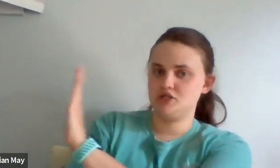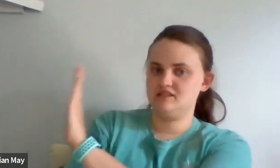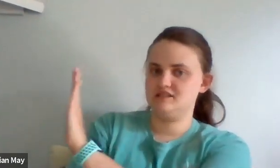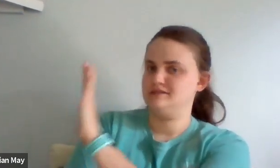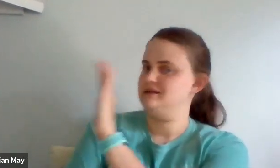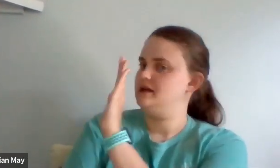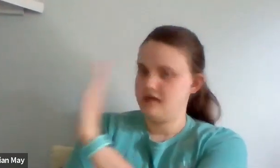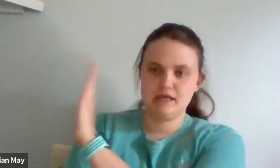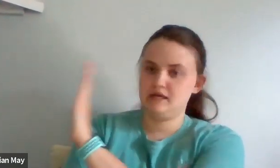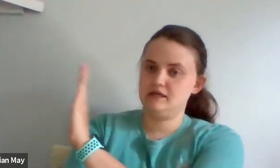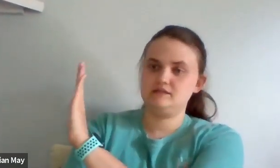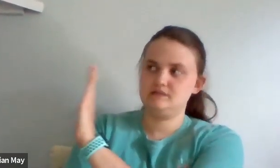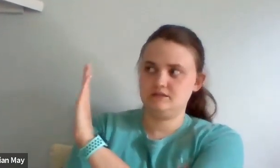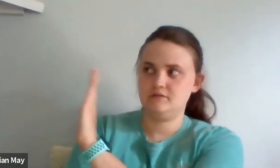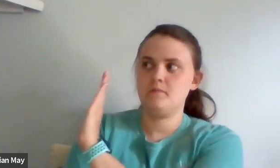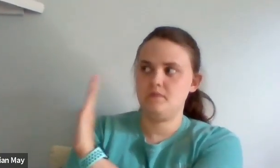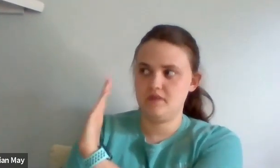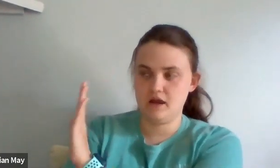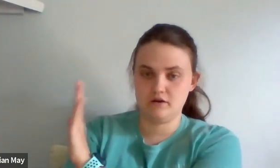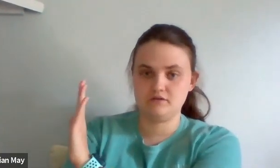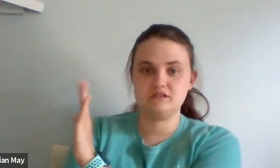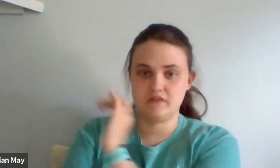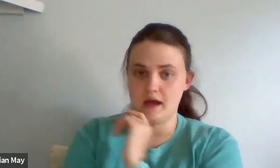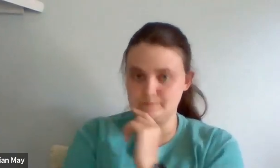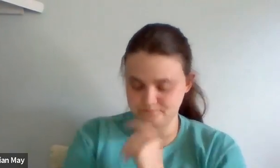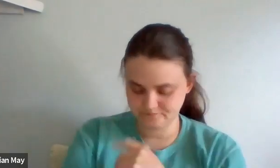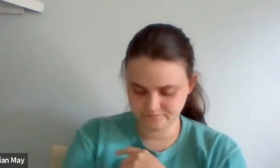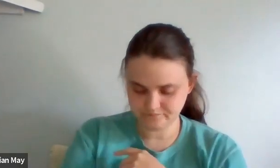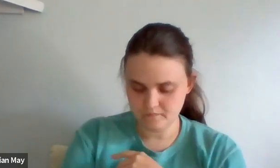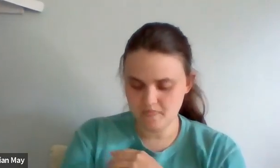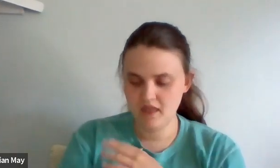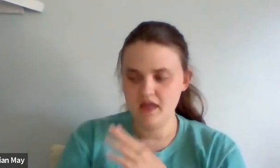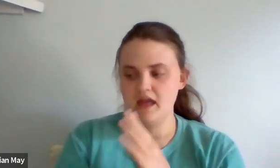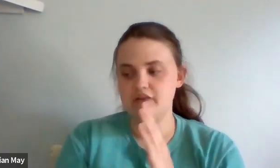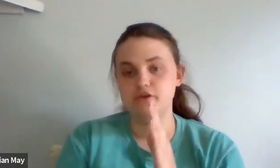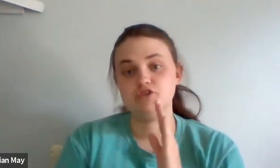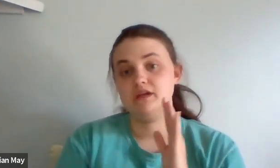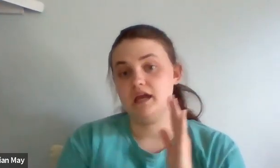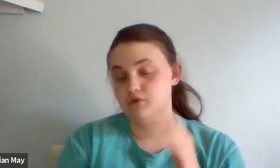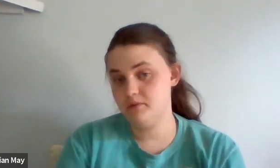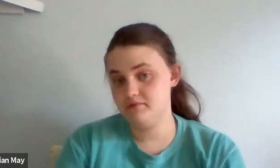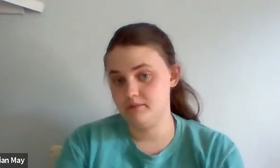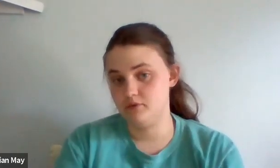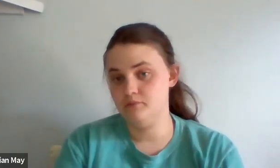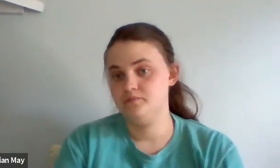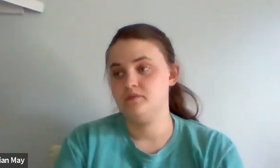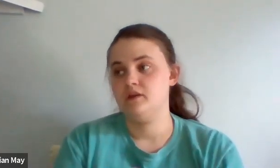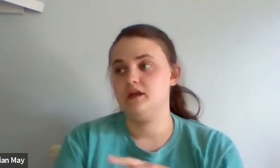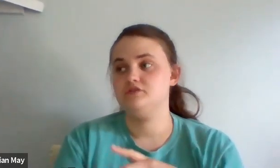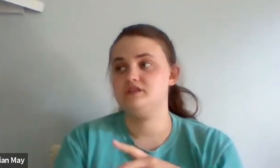hers, his, theirs, like that. If you're doing a group of people and you're